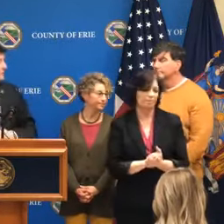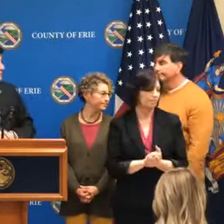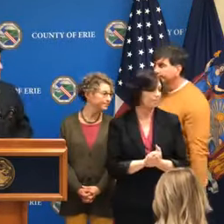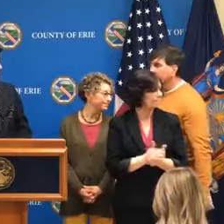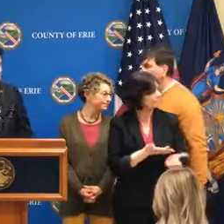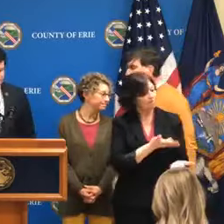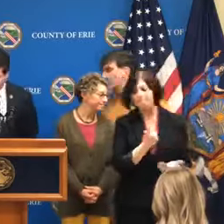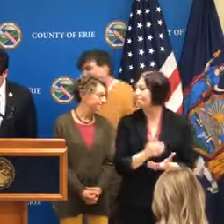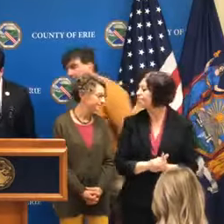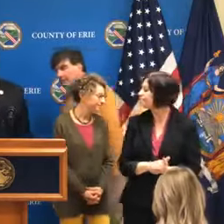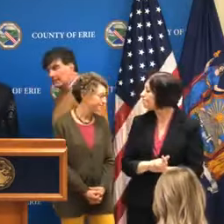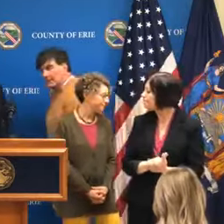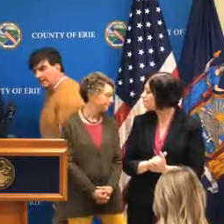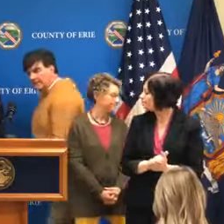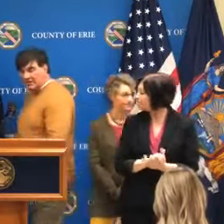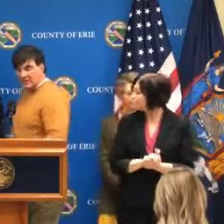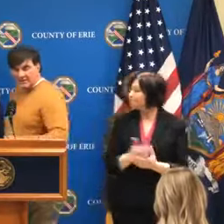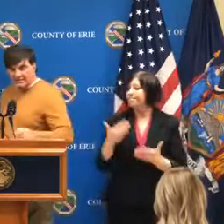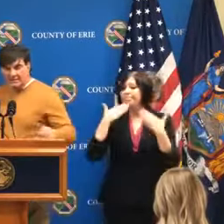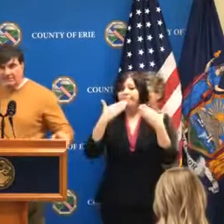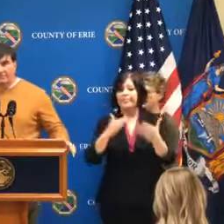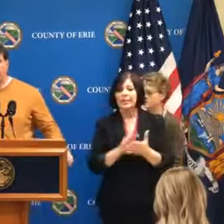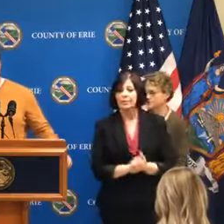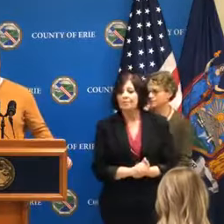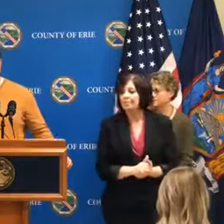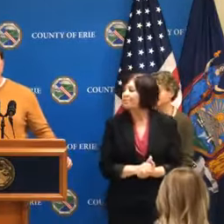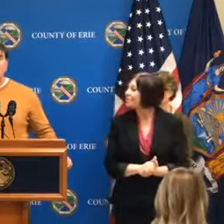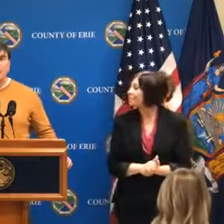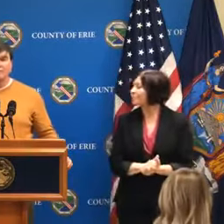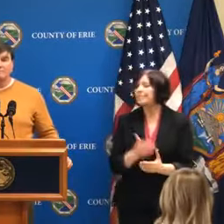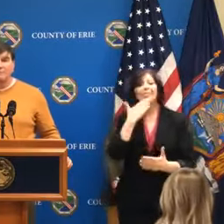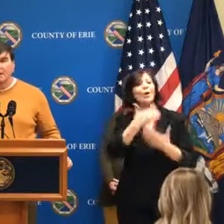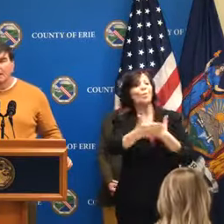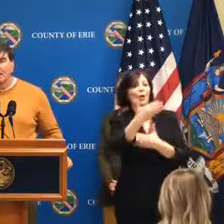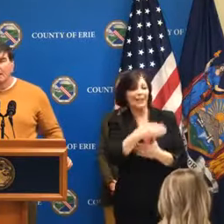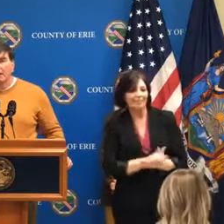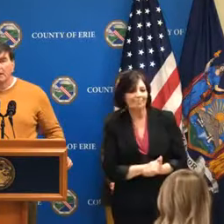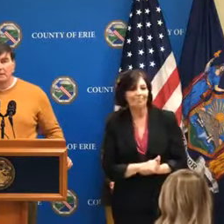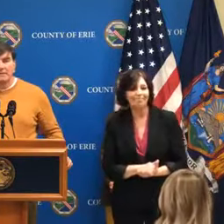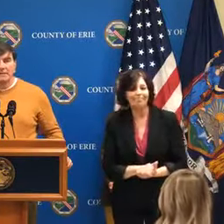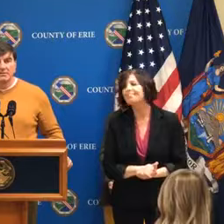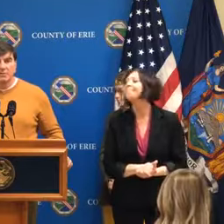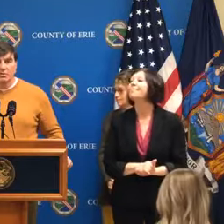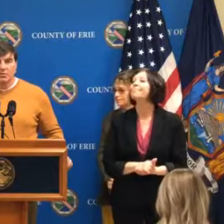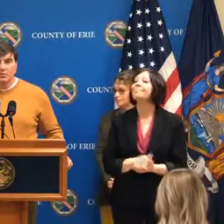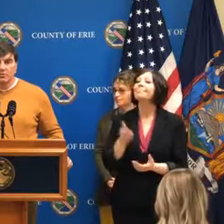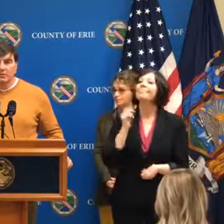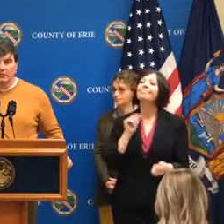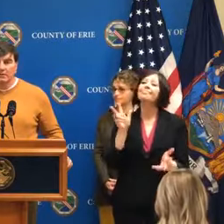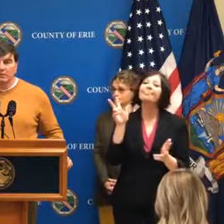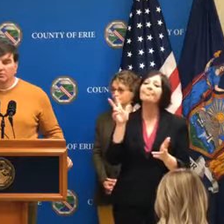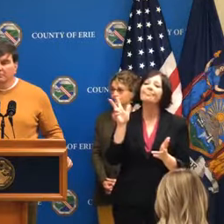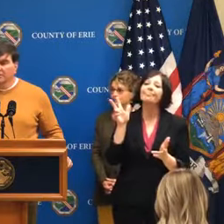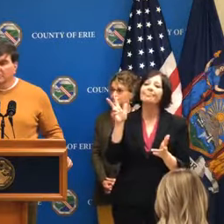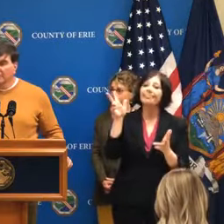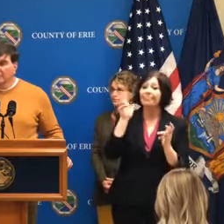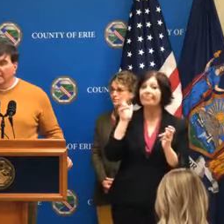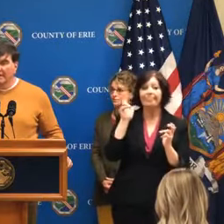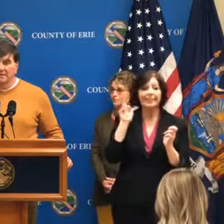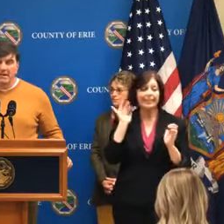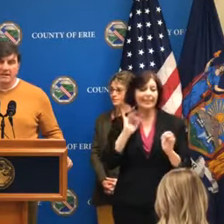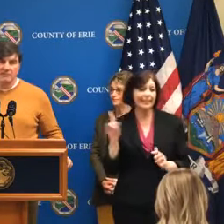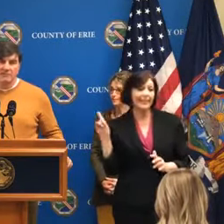So, Commissioner. Thank you, County Executive. Good morning. Listening to what you've just heard